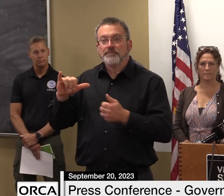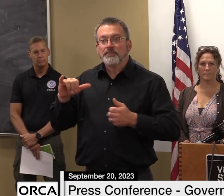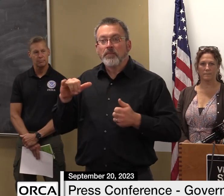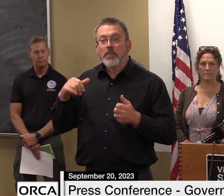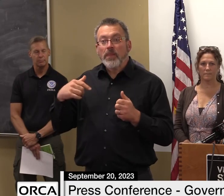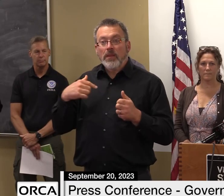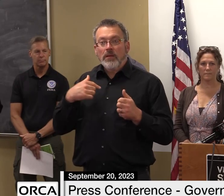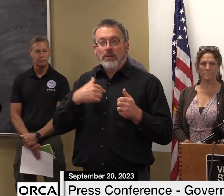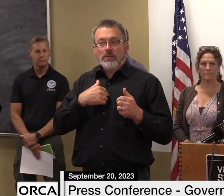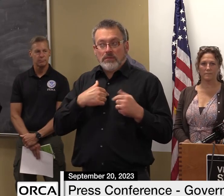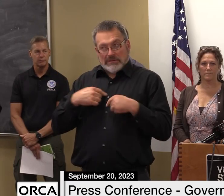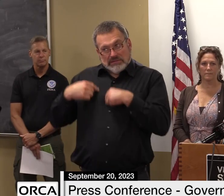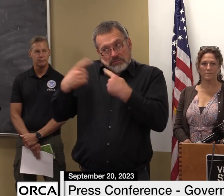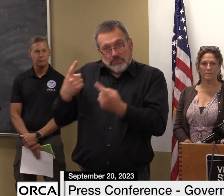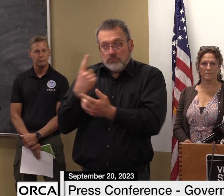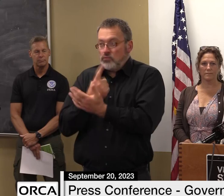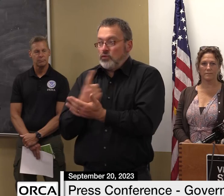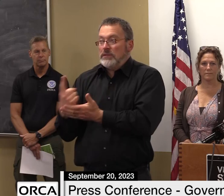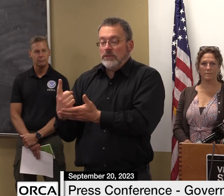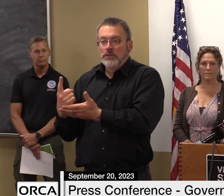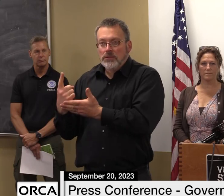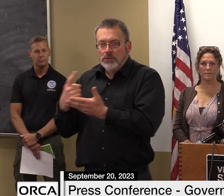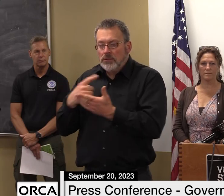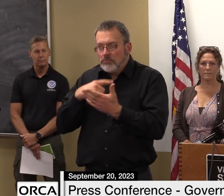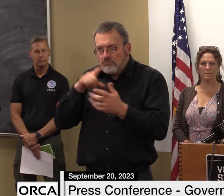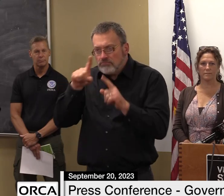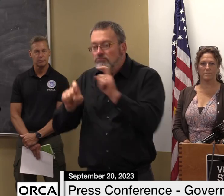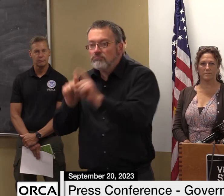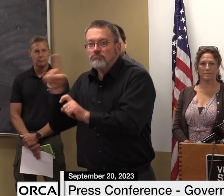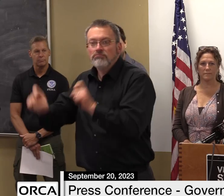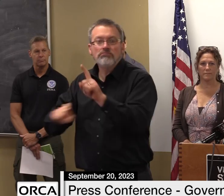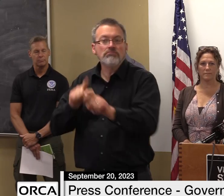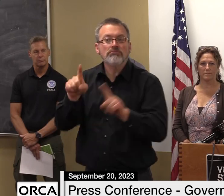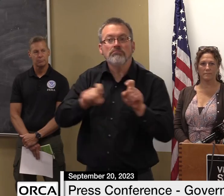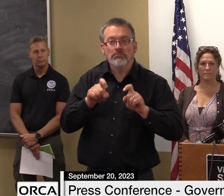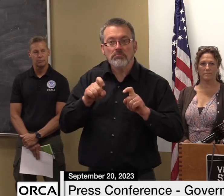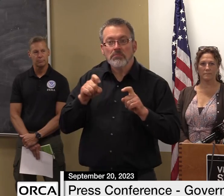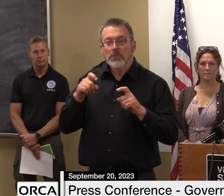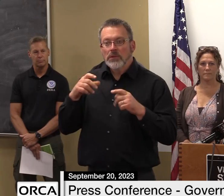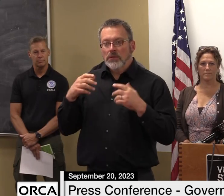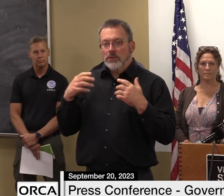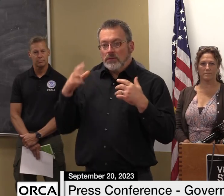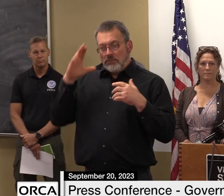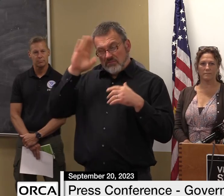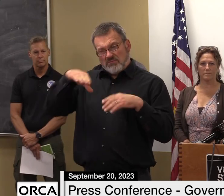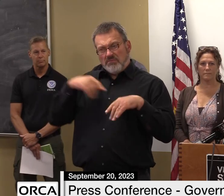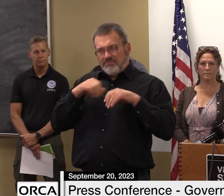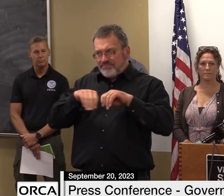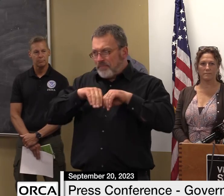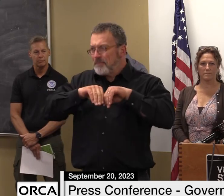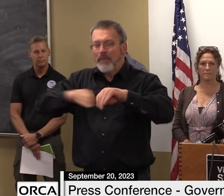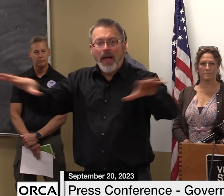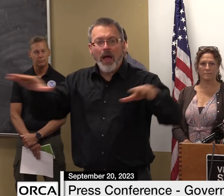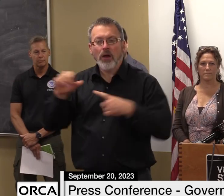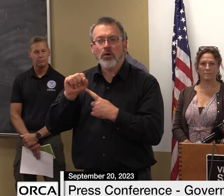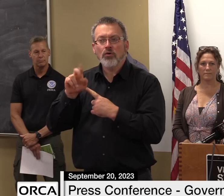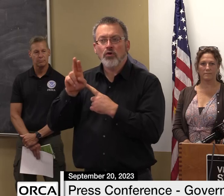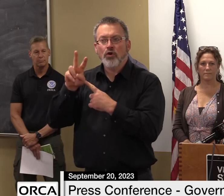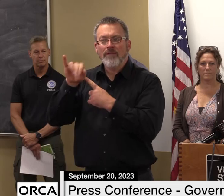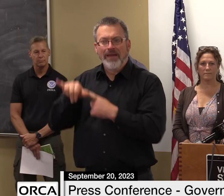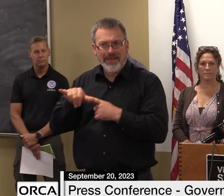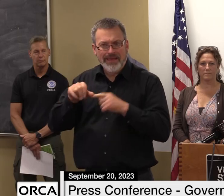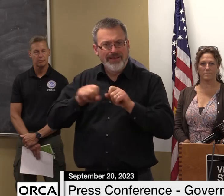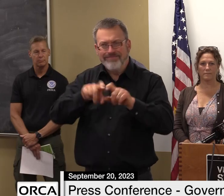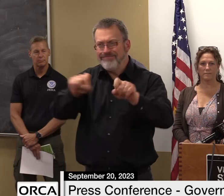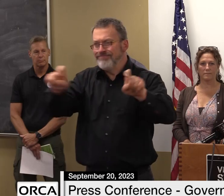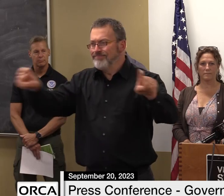past week. As a result, we'll be sending out a survey to over 1,000 individuals to get more information.